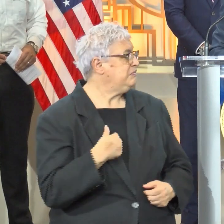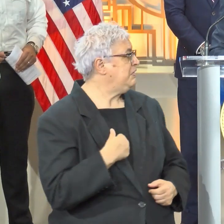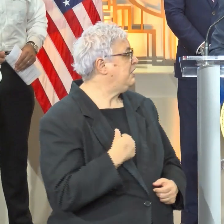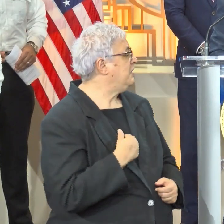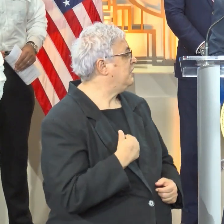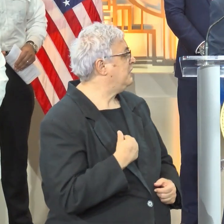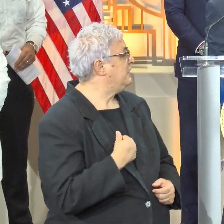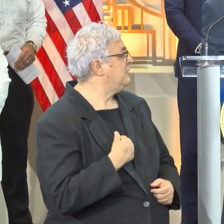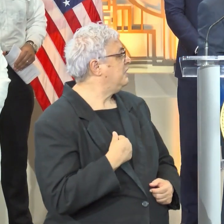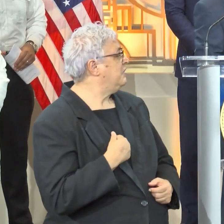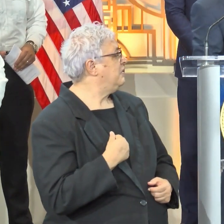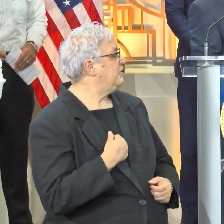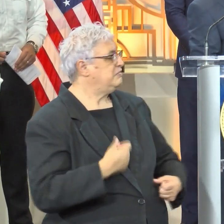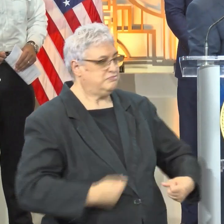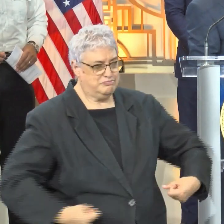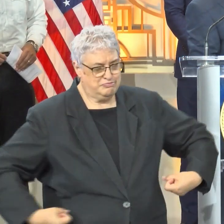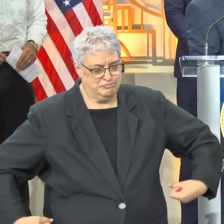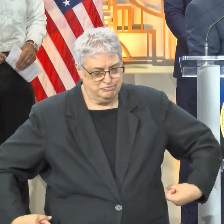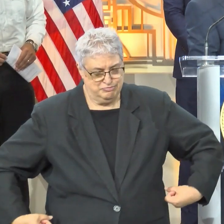me, you know.